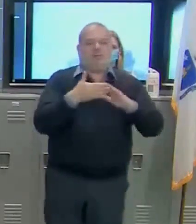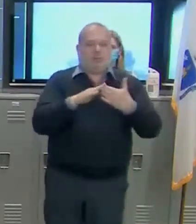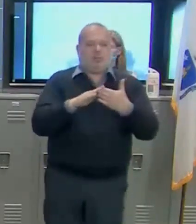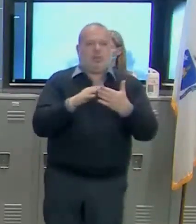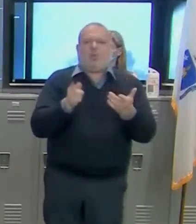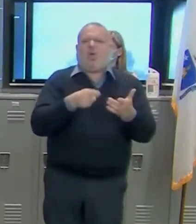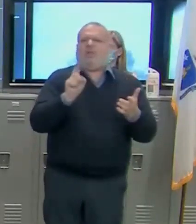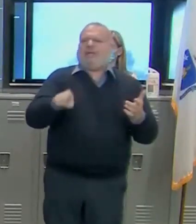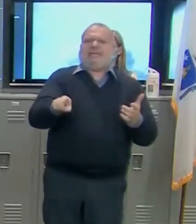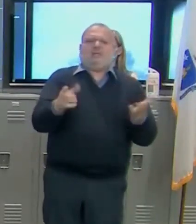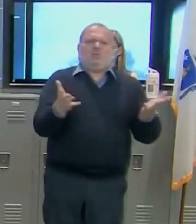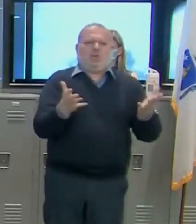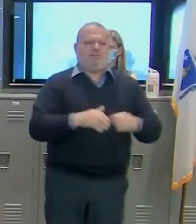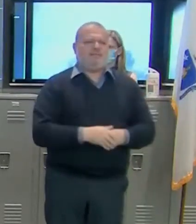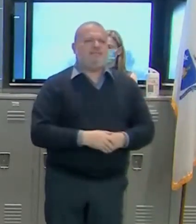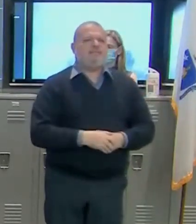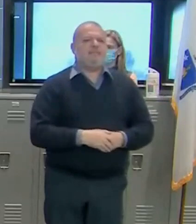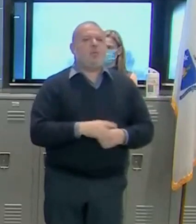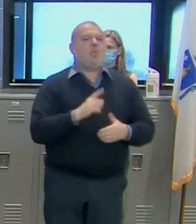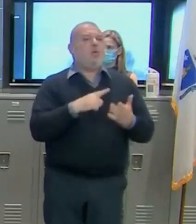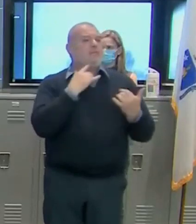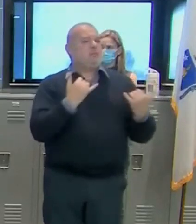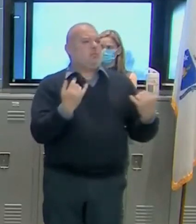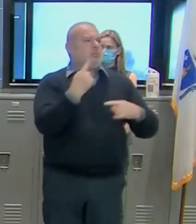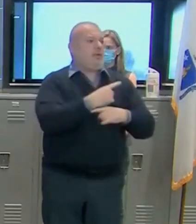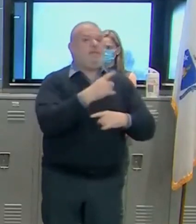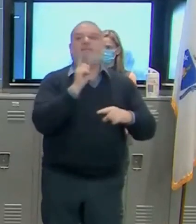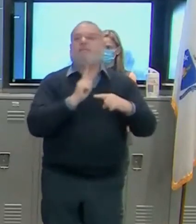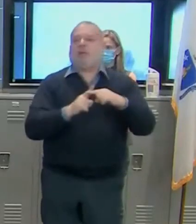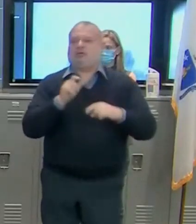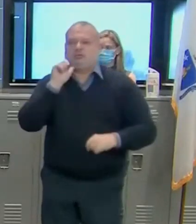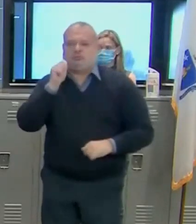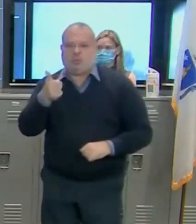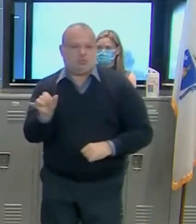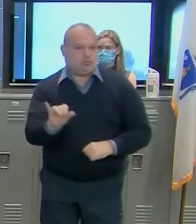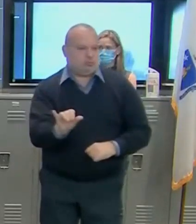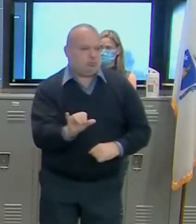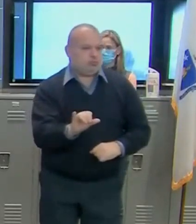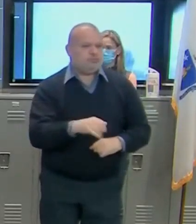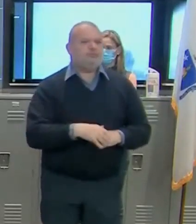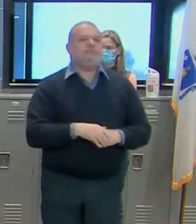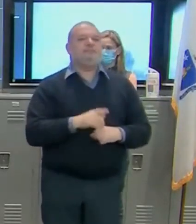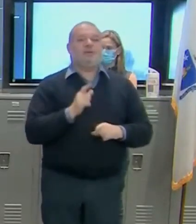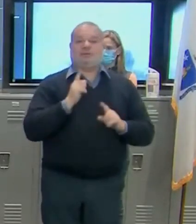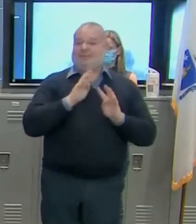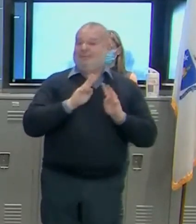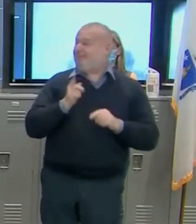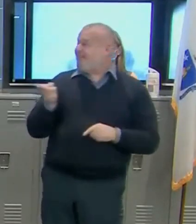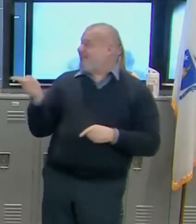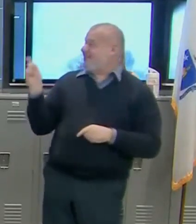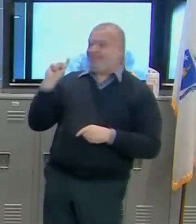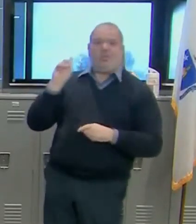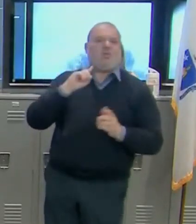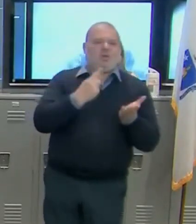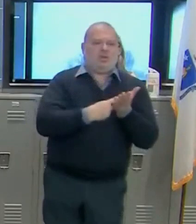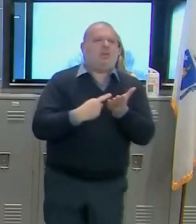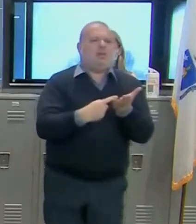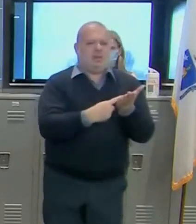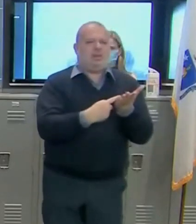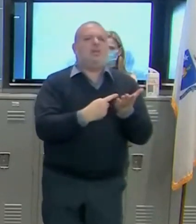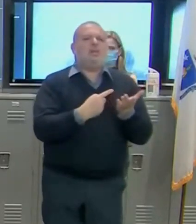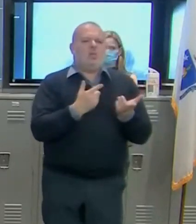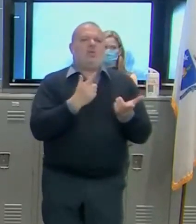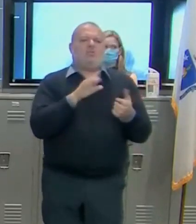tonight and tomorrow. And the rest of the folks here will talk specifically about some of the work and the details associated with their agencies